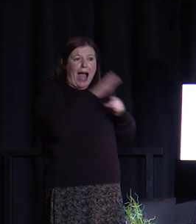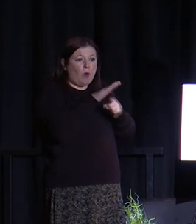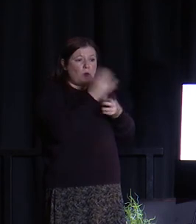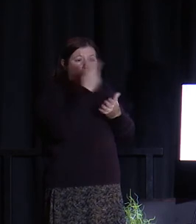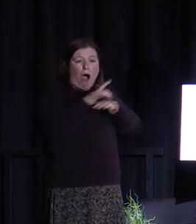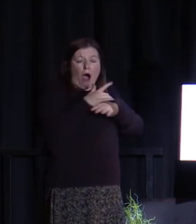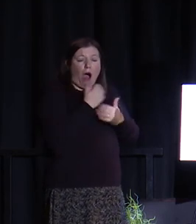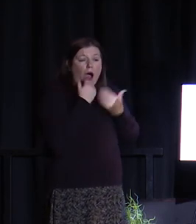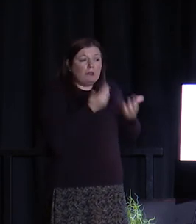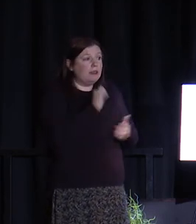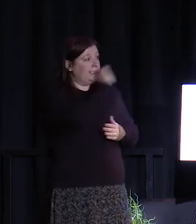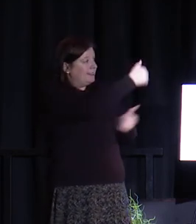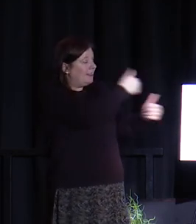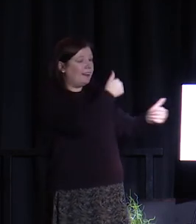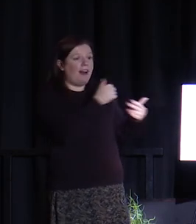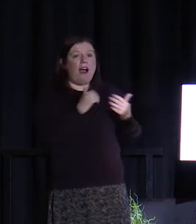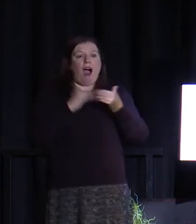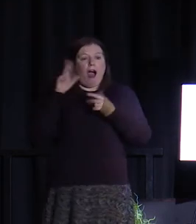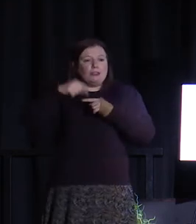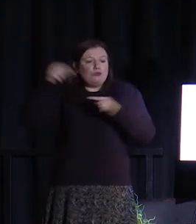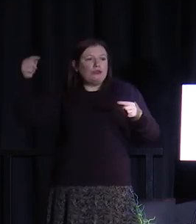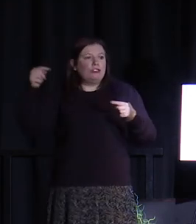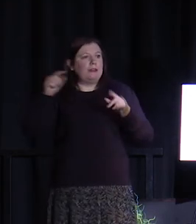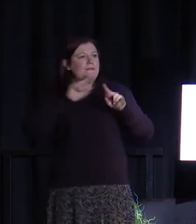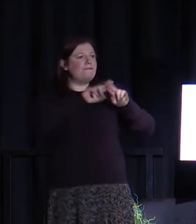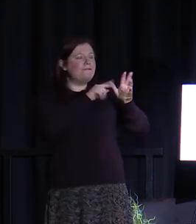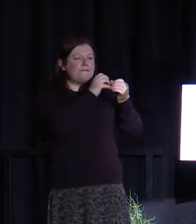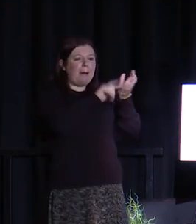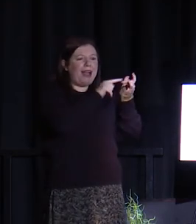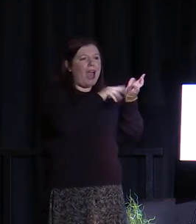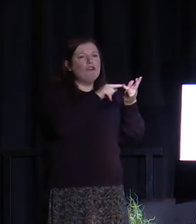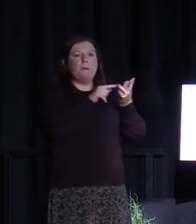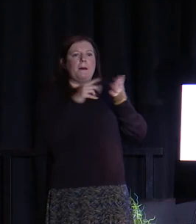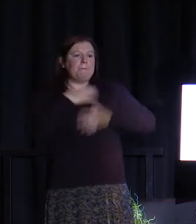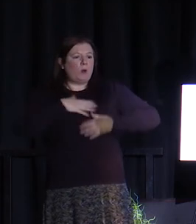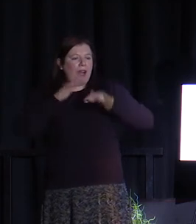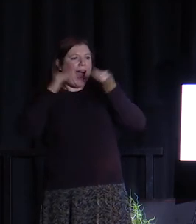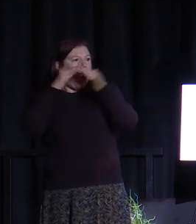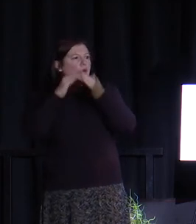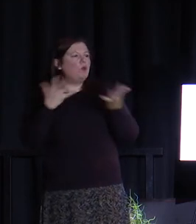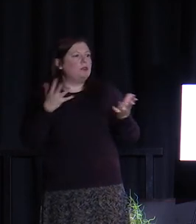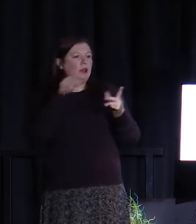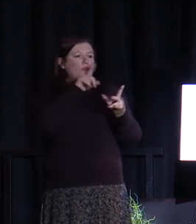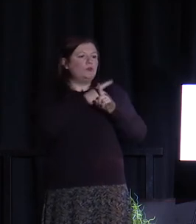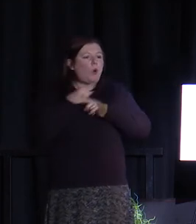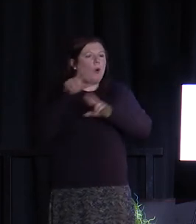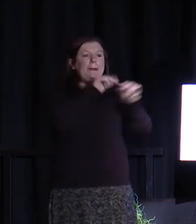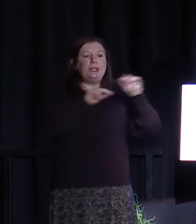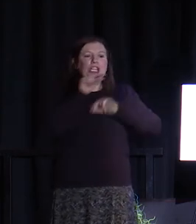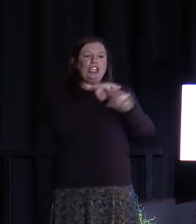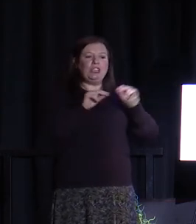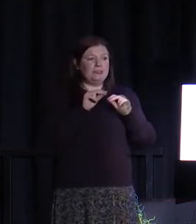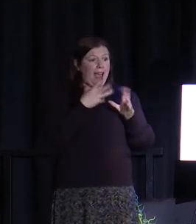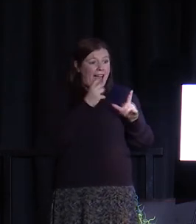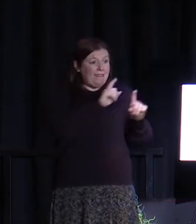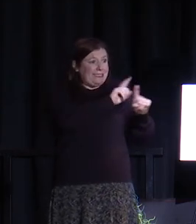that be the Imagineers, Highly Sprung, Fabularium, Motion House, Talking Birds, and many, many others, means that